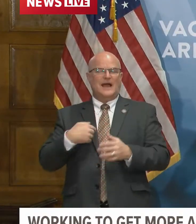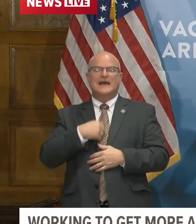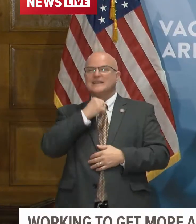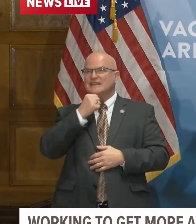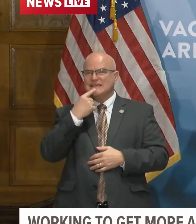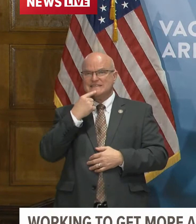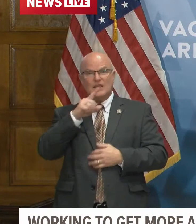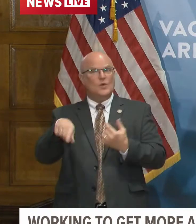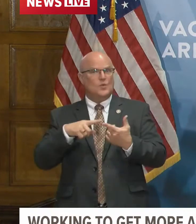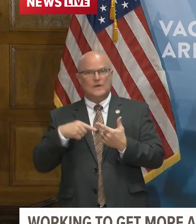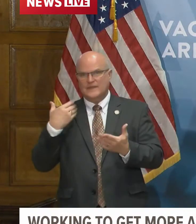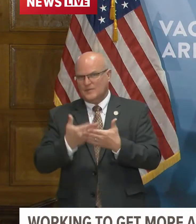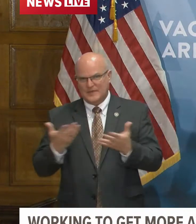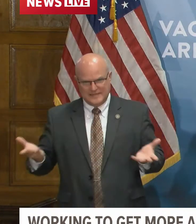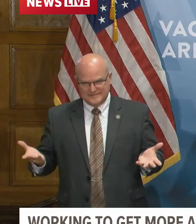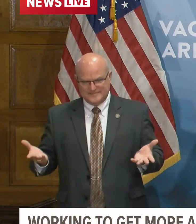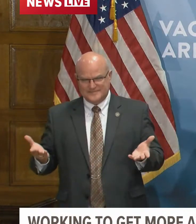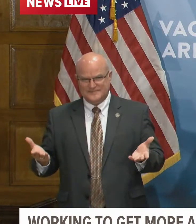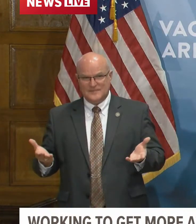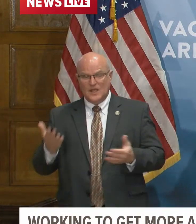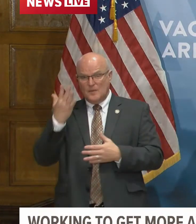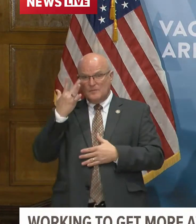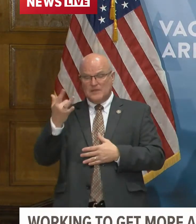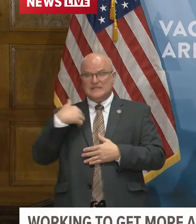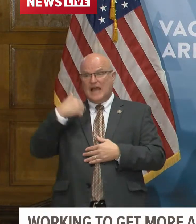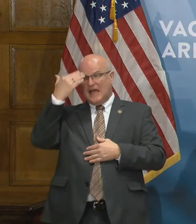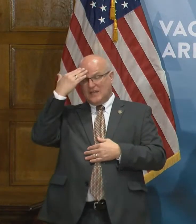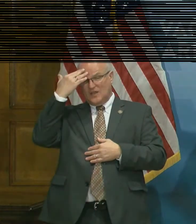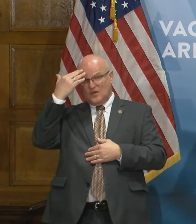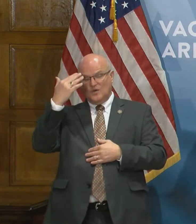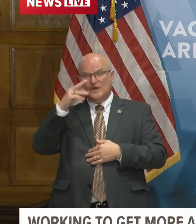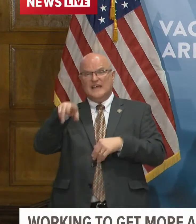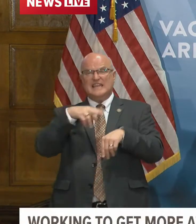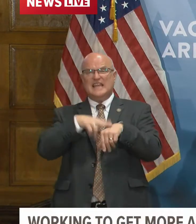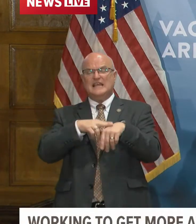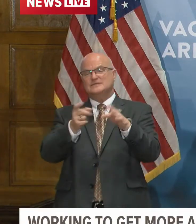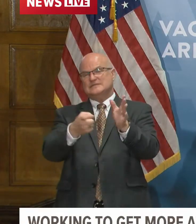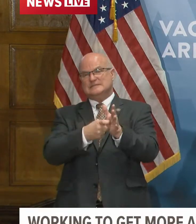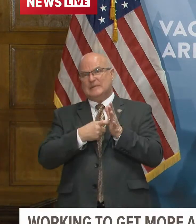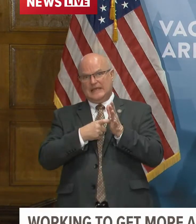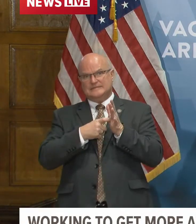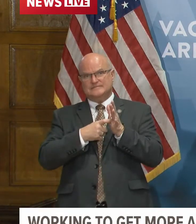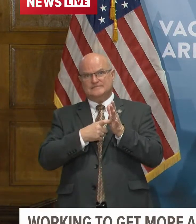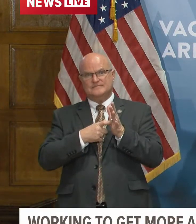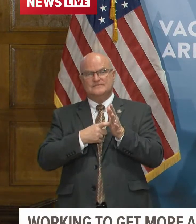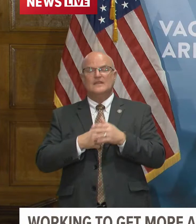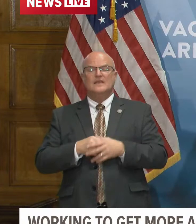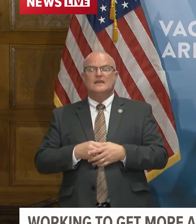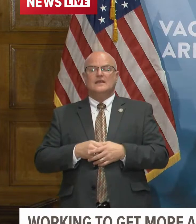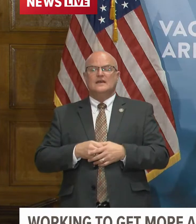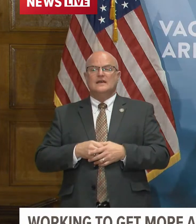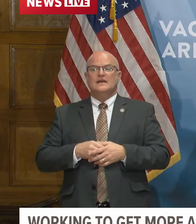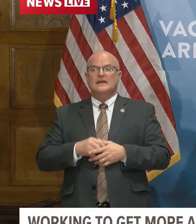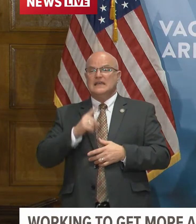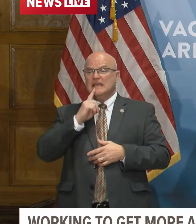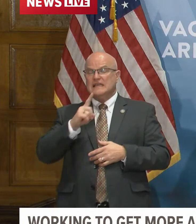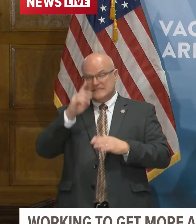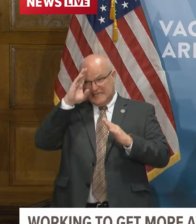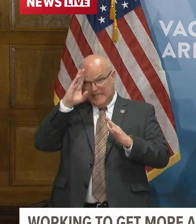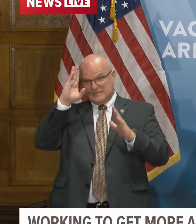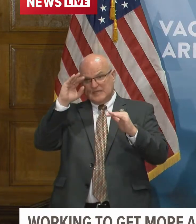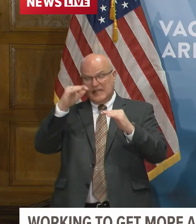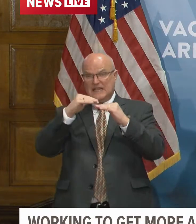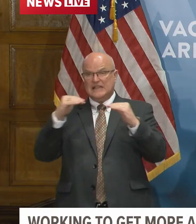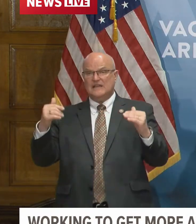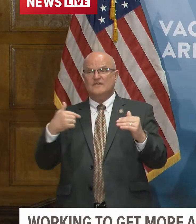not indicate when they would be in because I know of the national demand. And so there is an